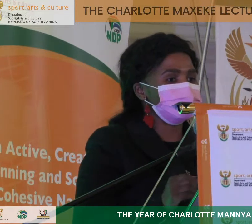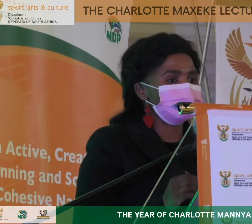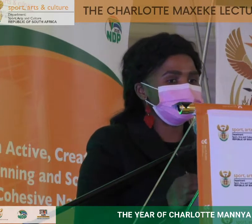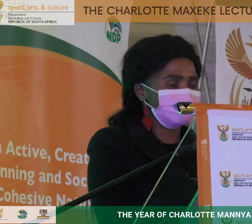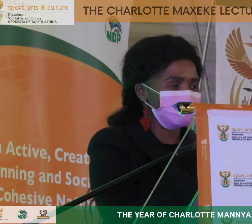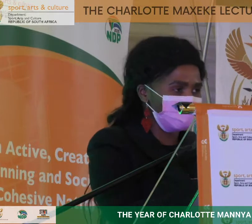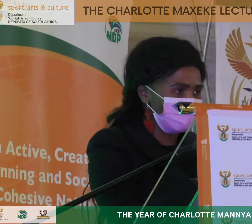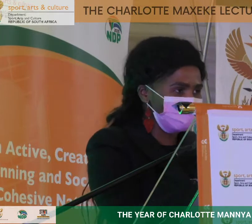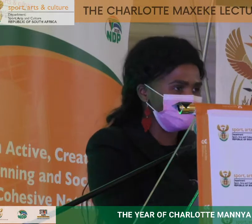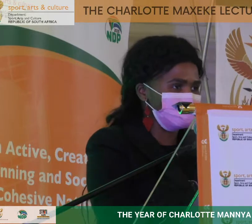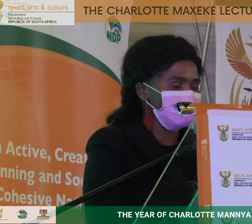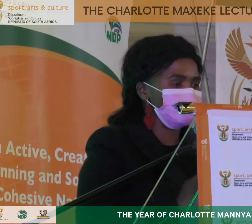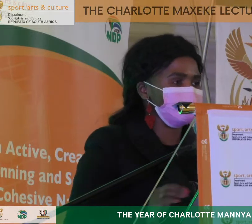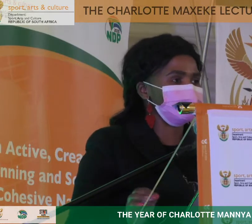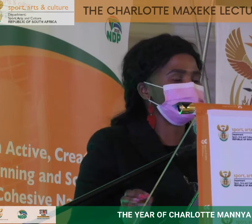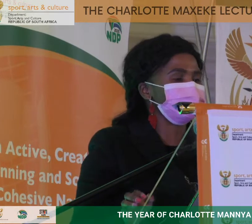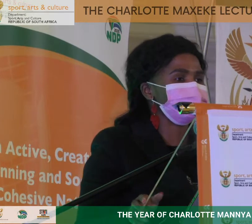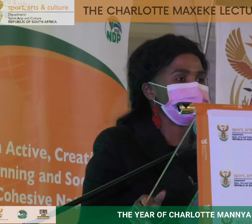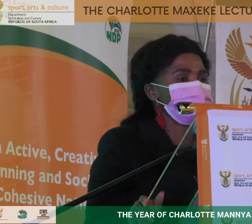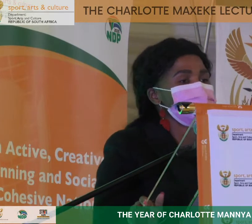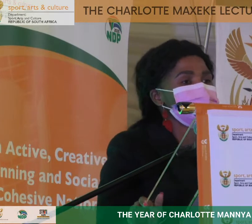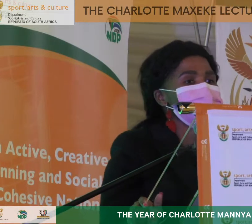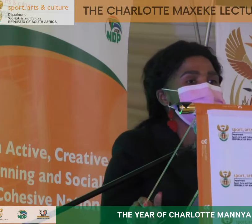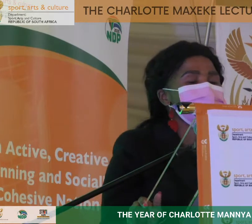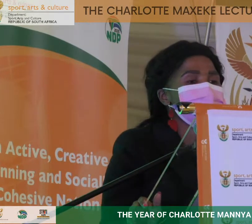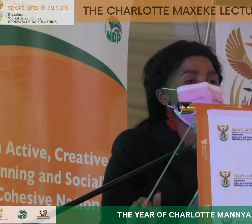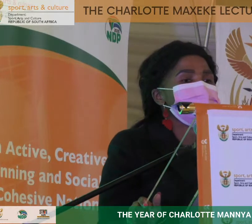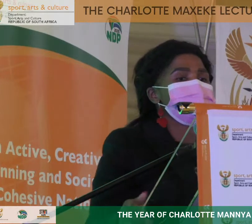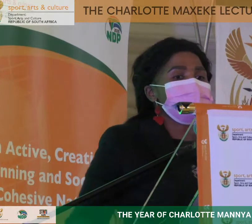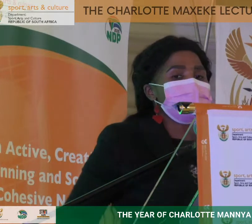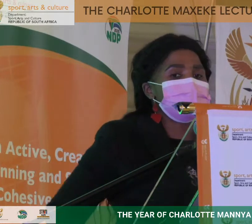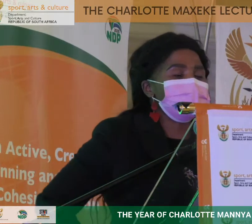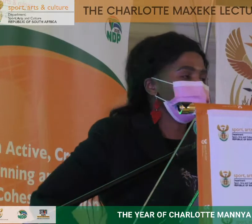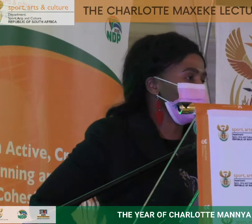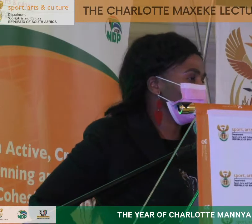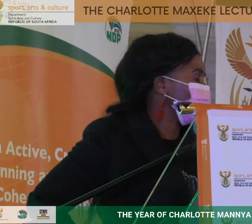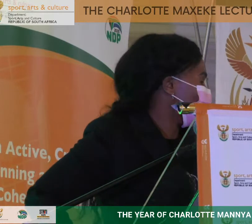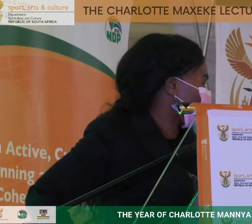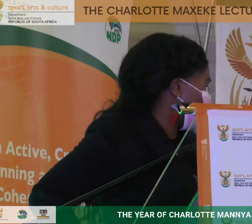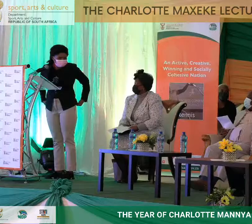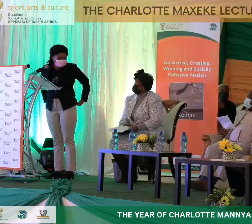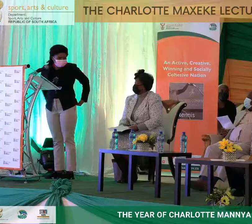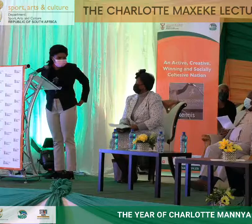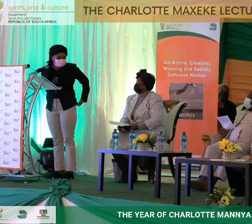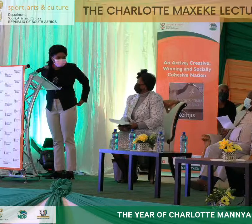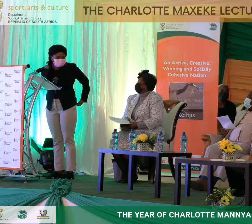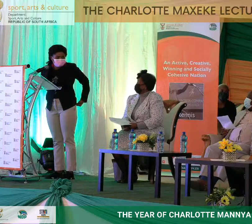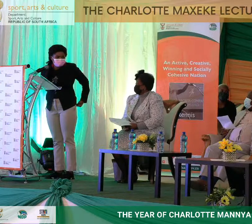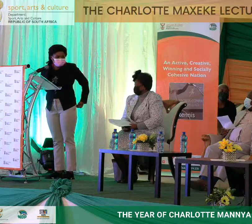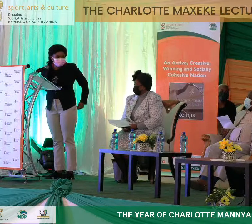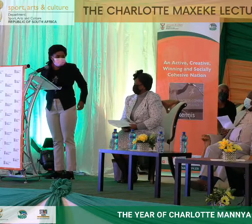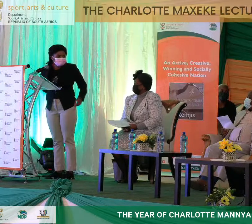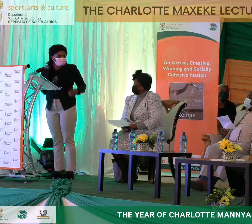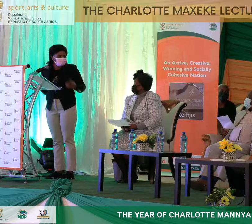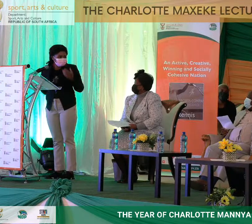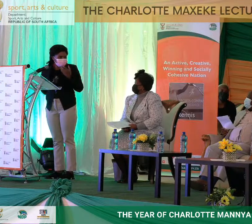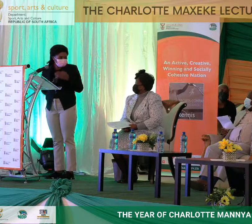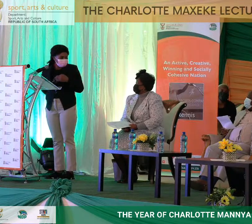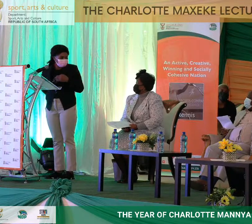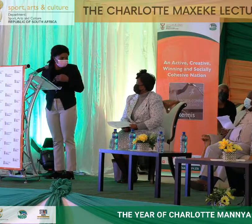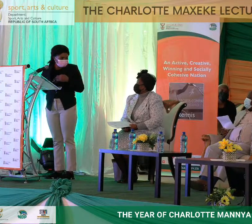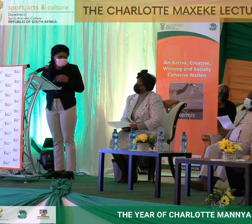ndawo yokwazisa uDeputy Minister. Andicelanga phepha ke prof ukuze